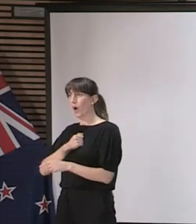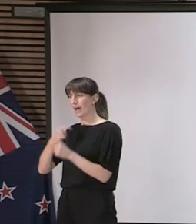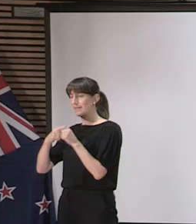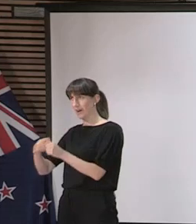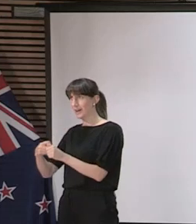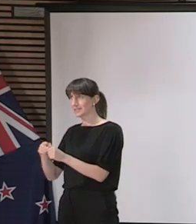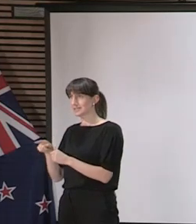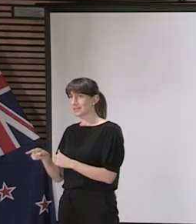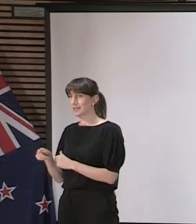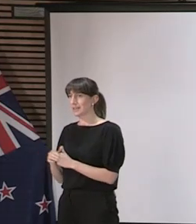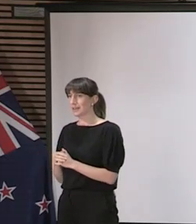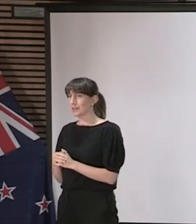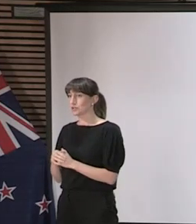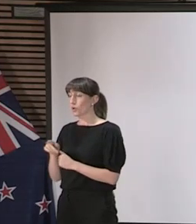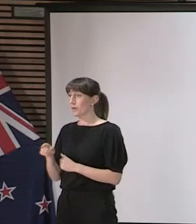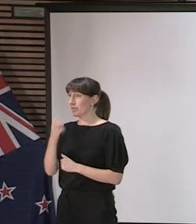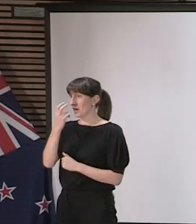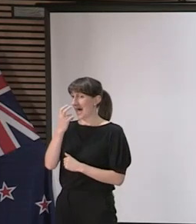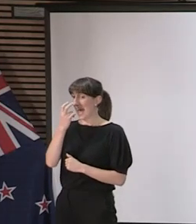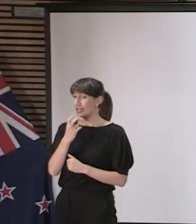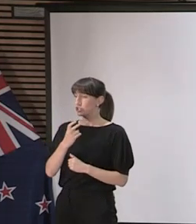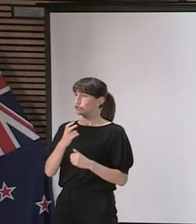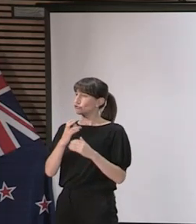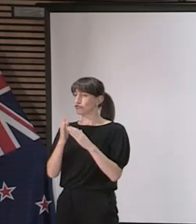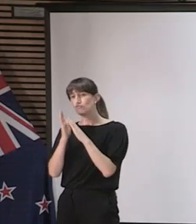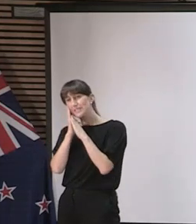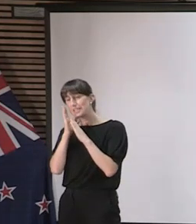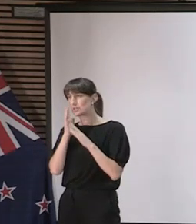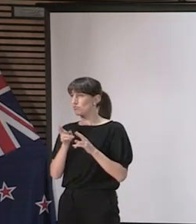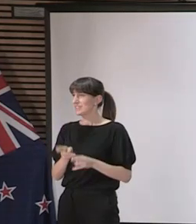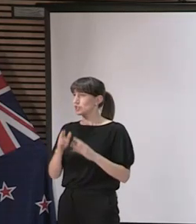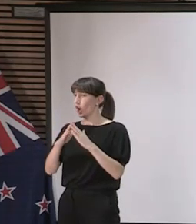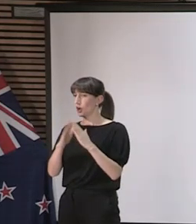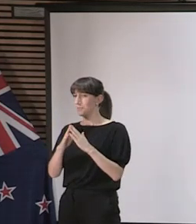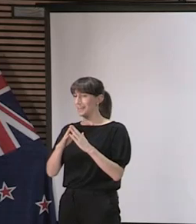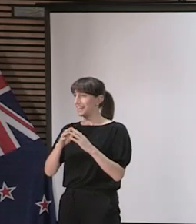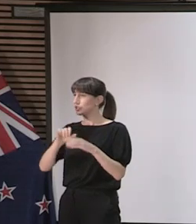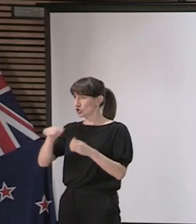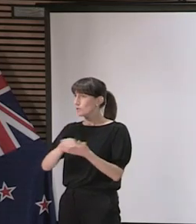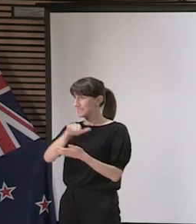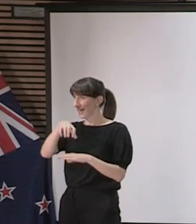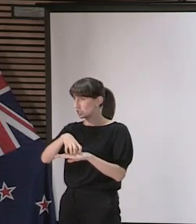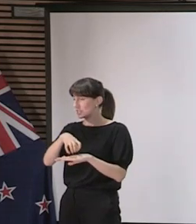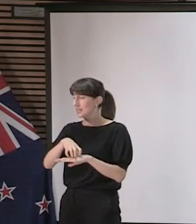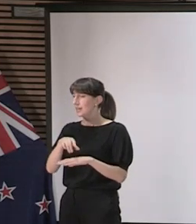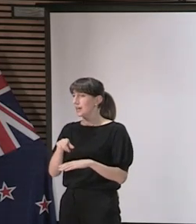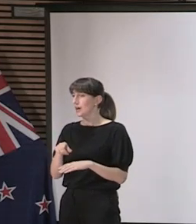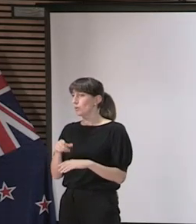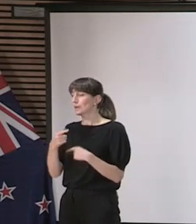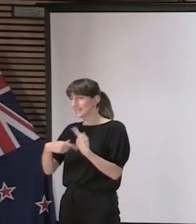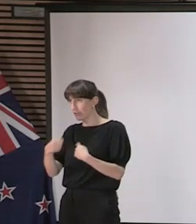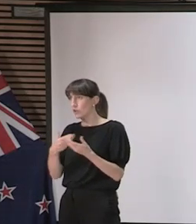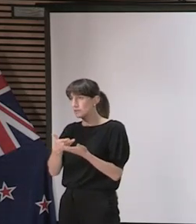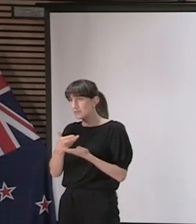keep discussing with the Aged Residential Care Association both testing and also what other things they can do to protect residents and